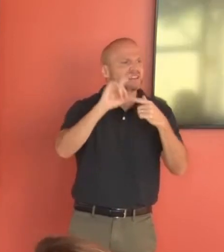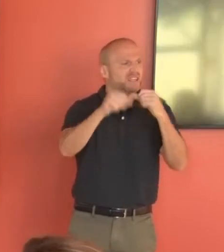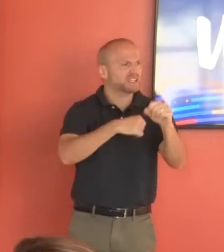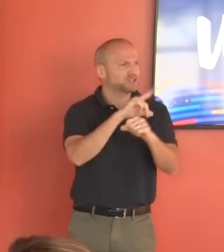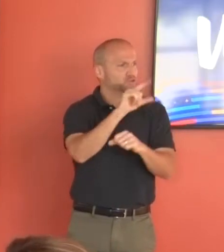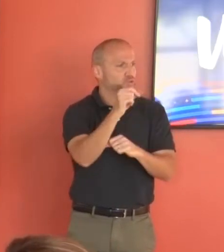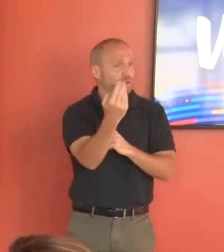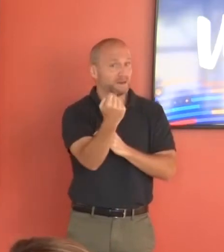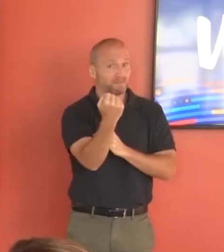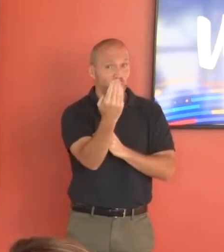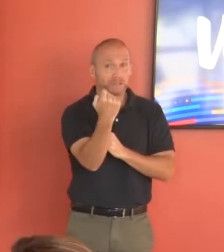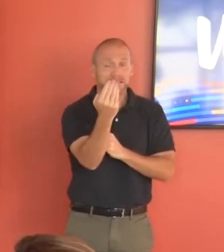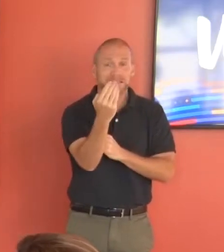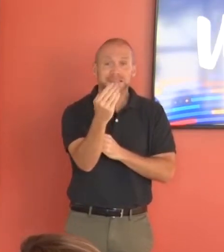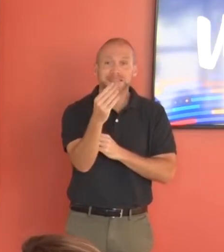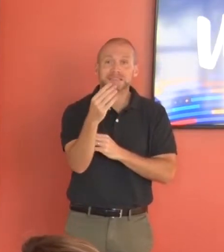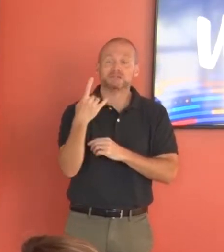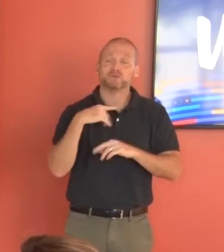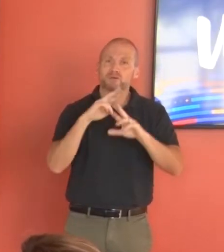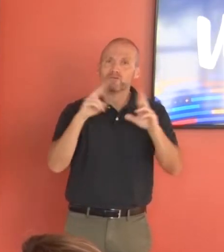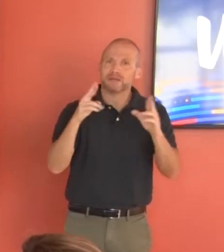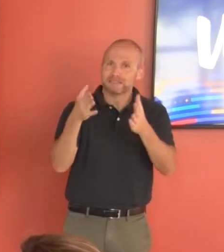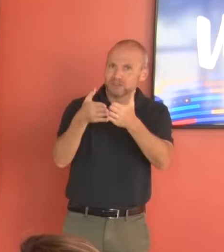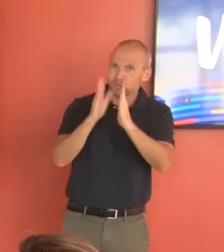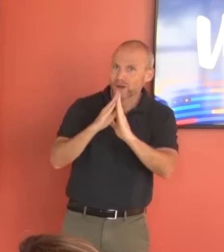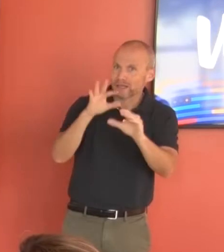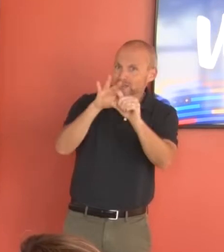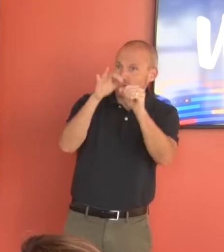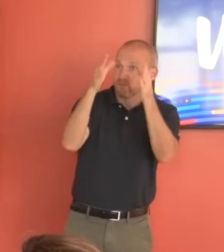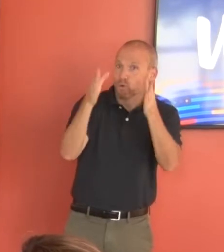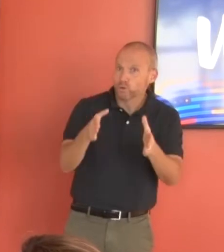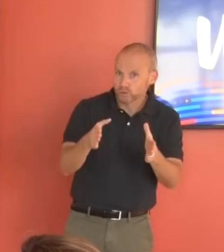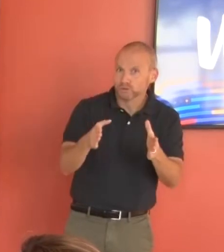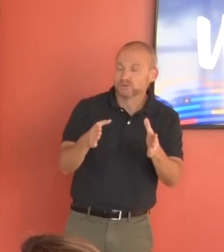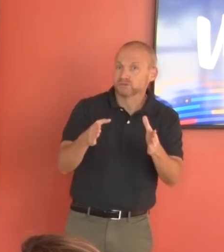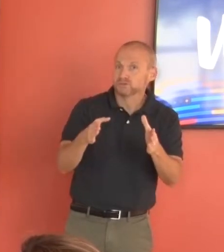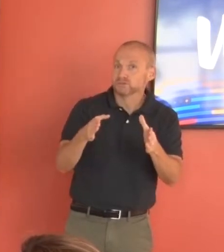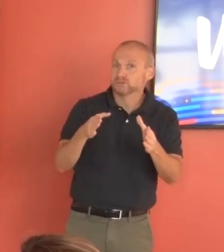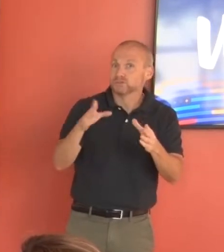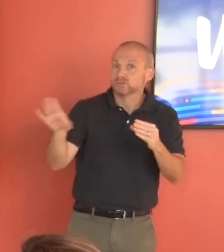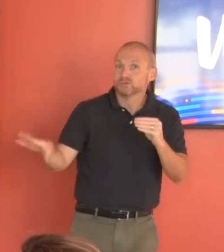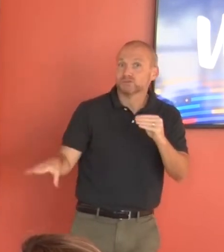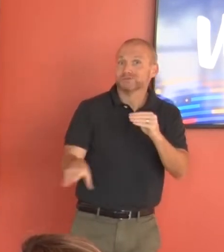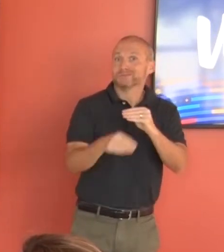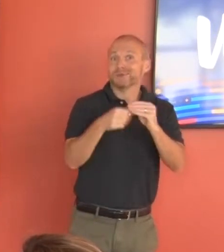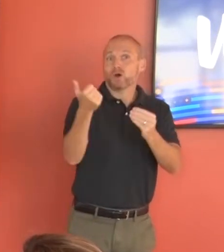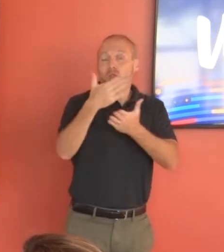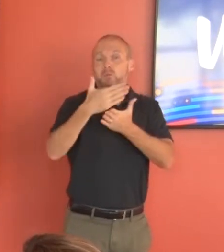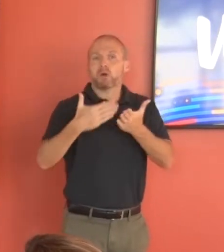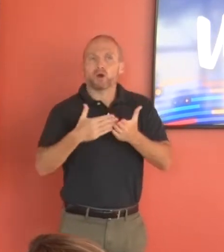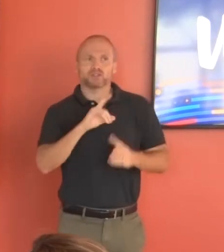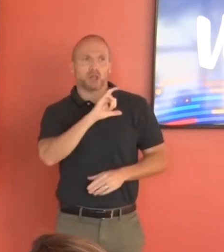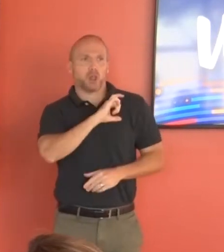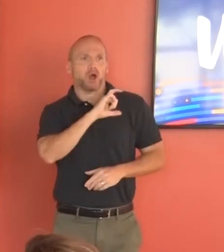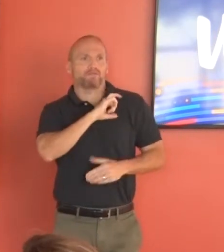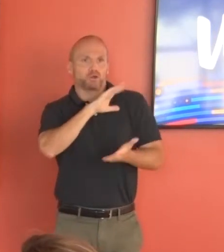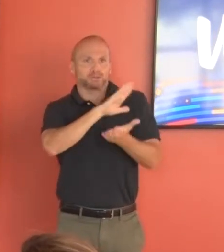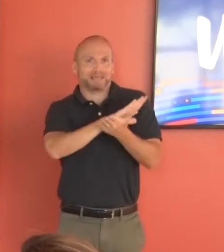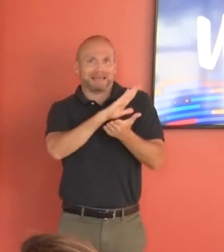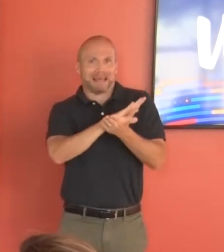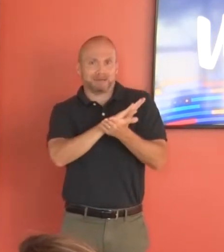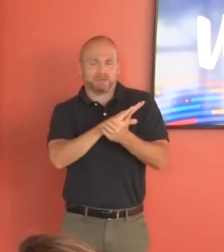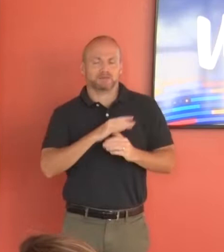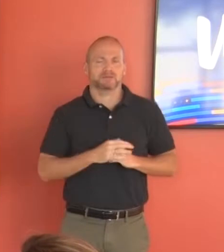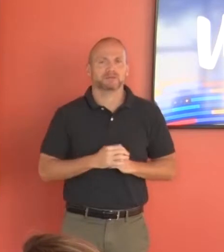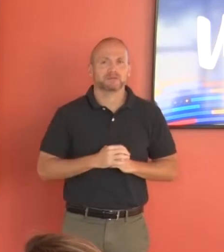2014, then we had the other piece, which is the Law Enforcement Academy.